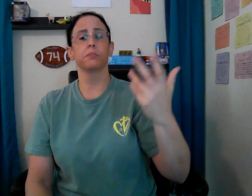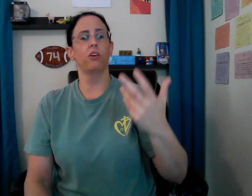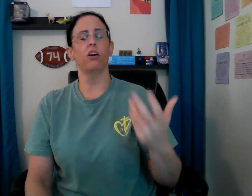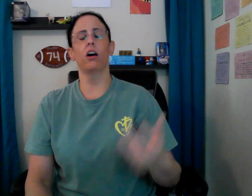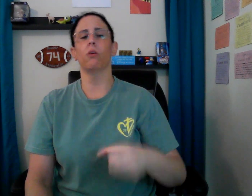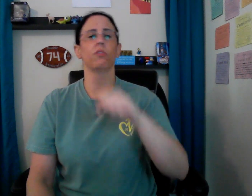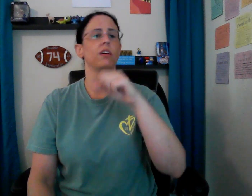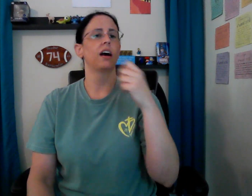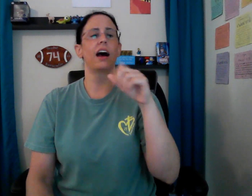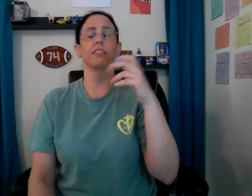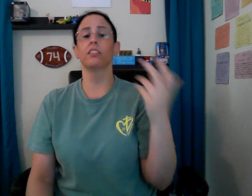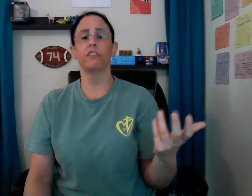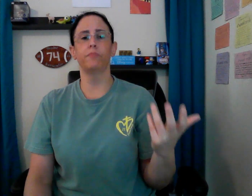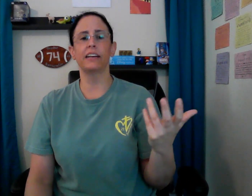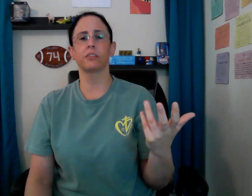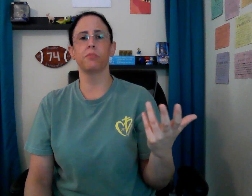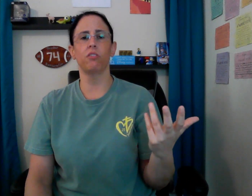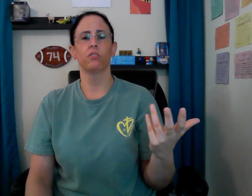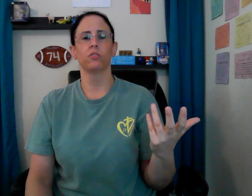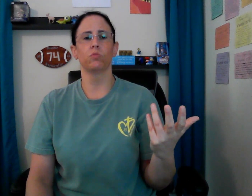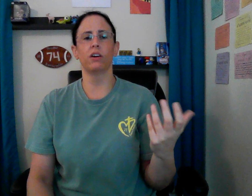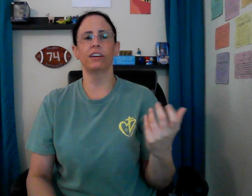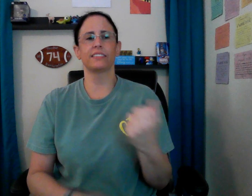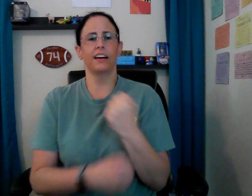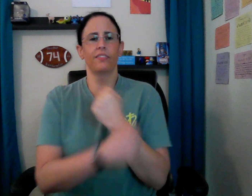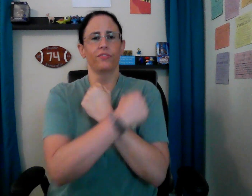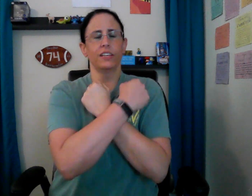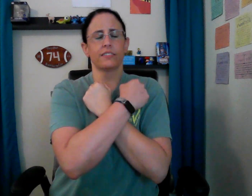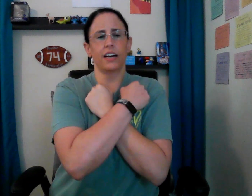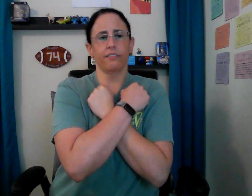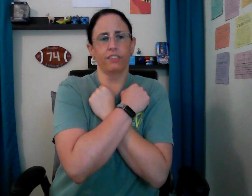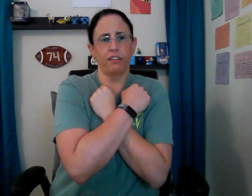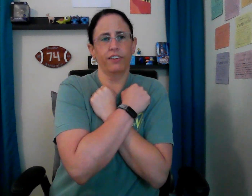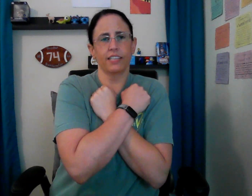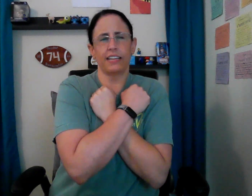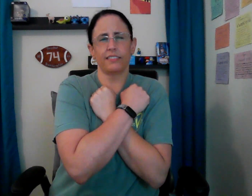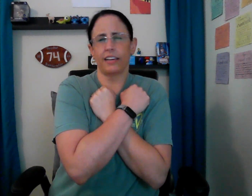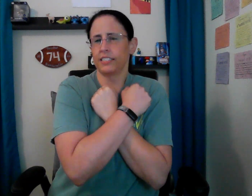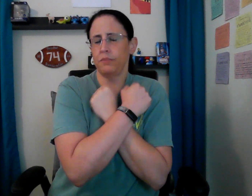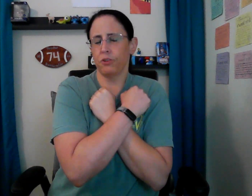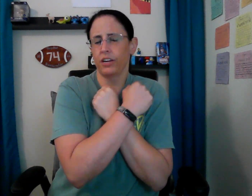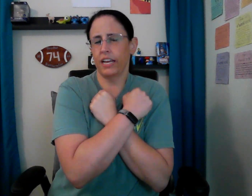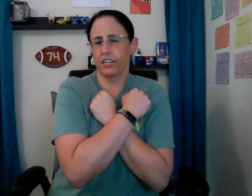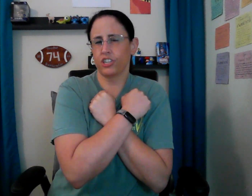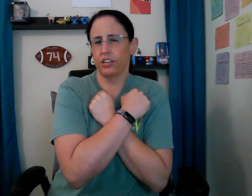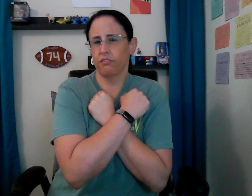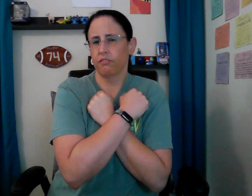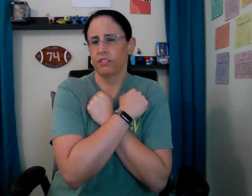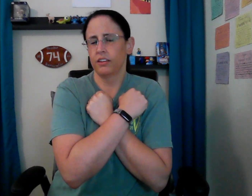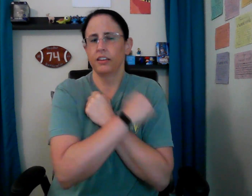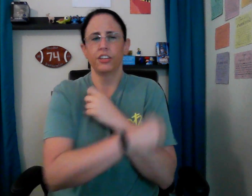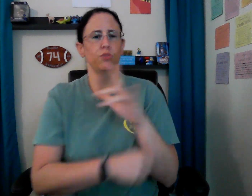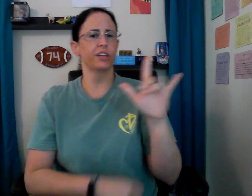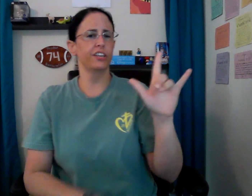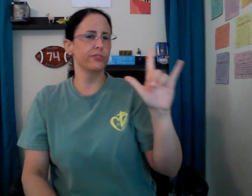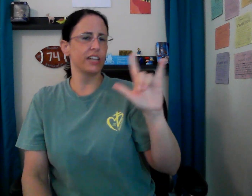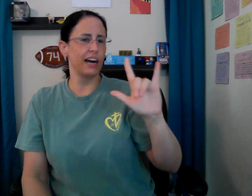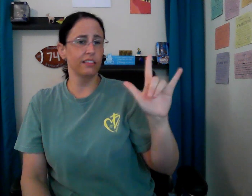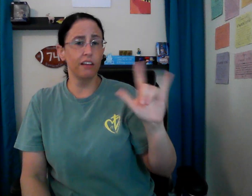basketball. Oh, I love basketball. Well, it's not this kind of love because that's like a deeper connection. You wouldn't use the I love